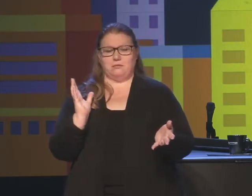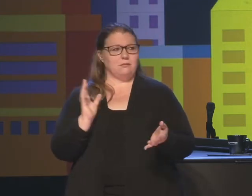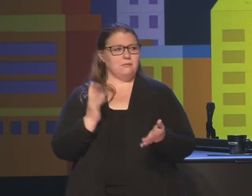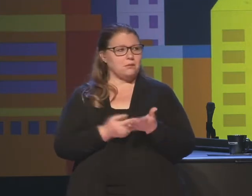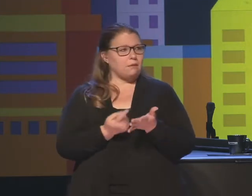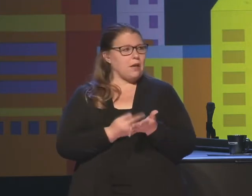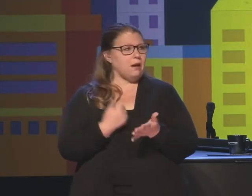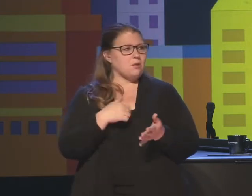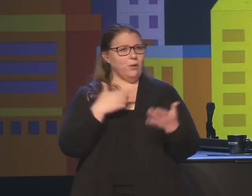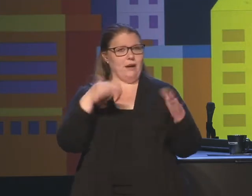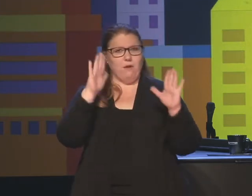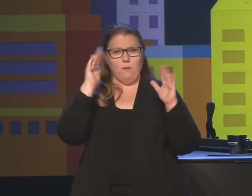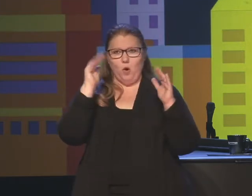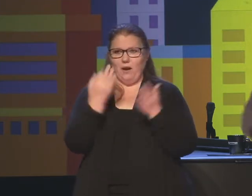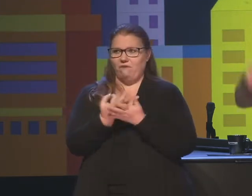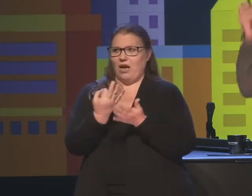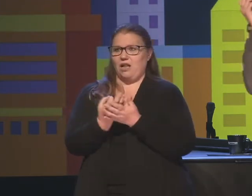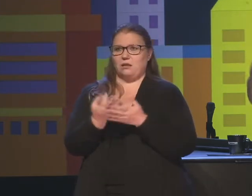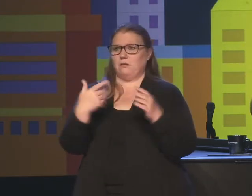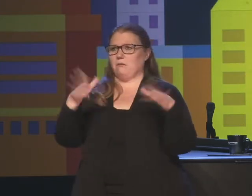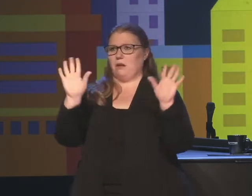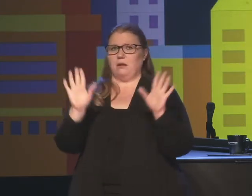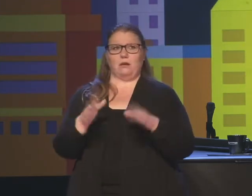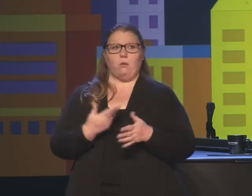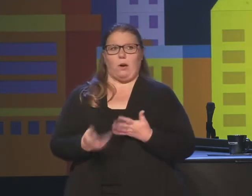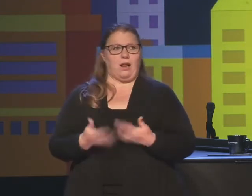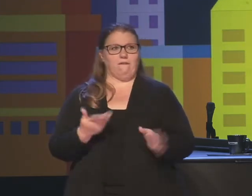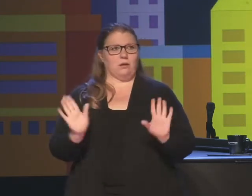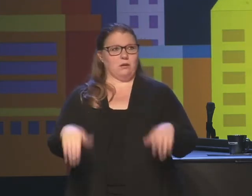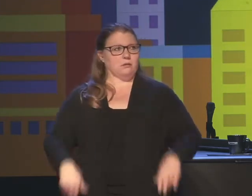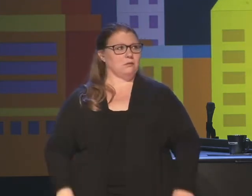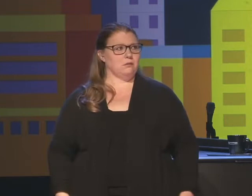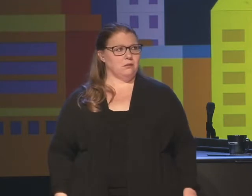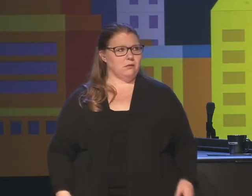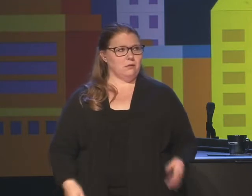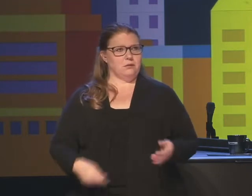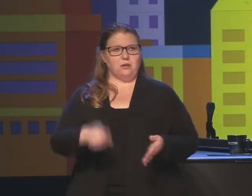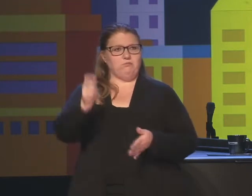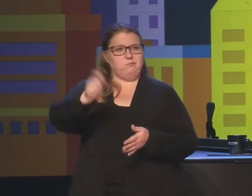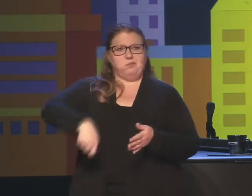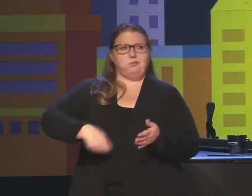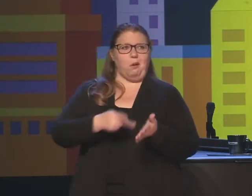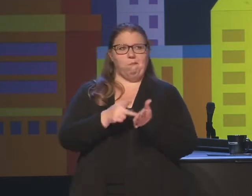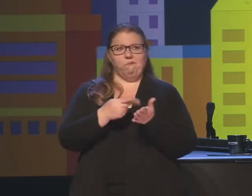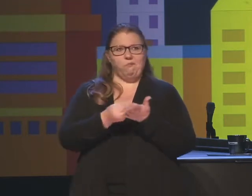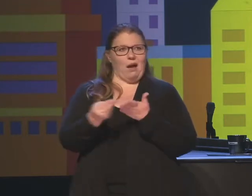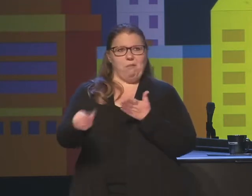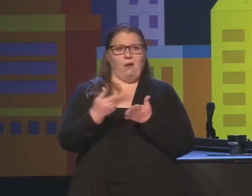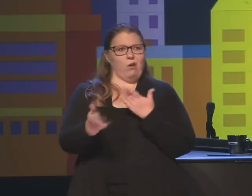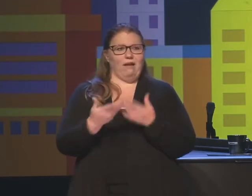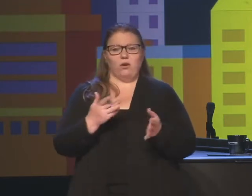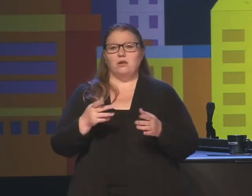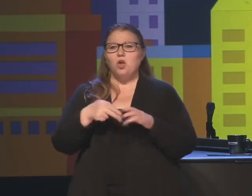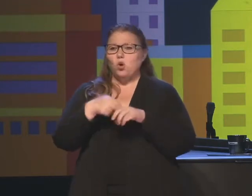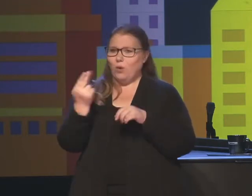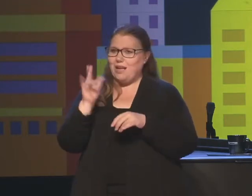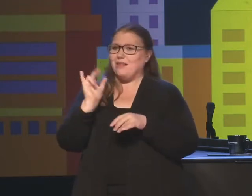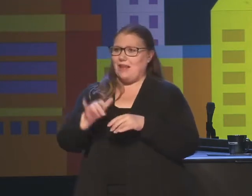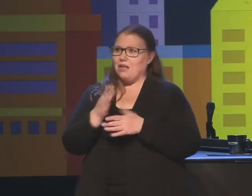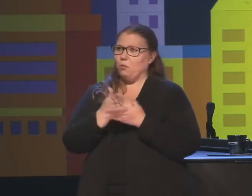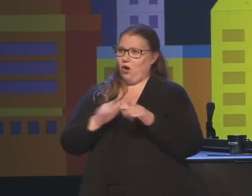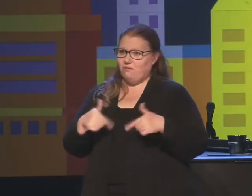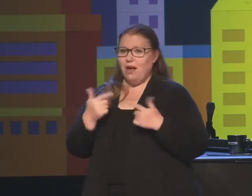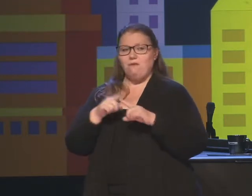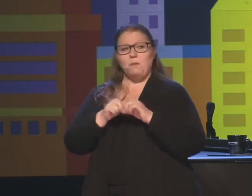Sometimes we just kind of give up hope on our finances and we're like, whatever, I want to do it. We just swipe the card. So quitting is kind of a part of life. But here's what I